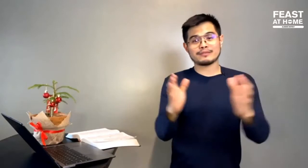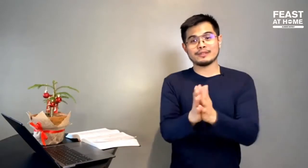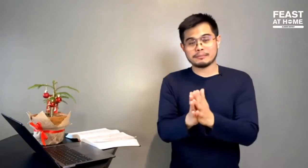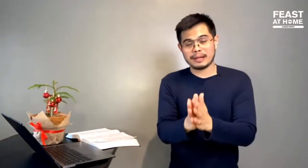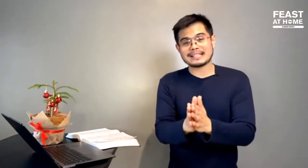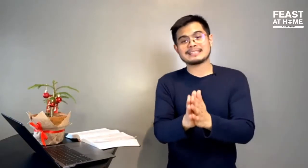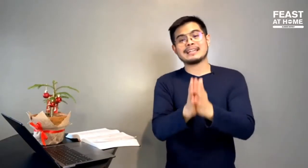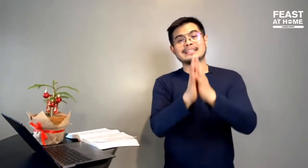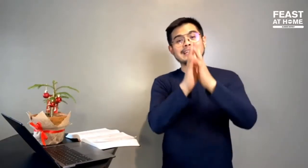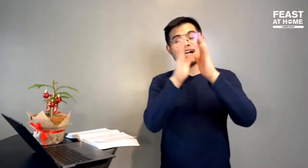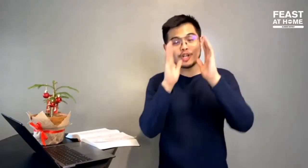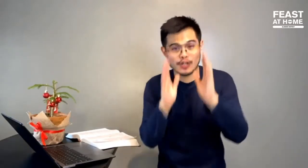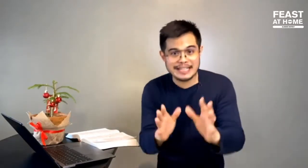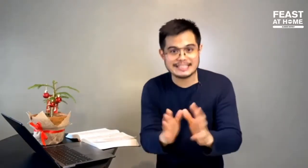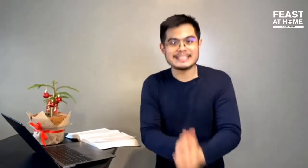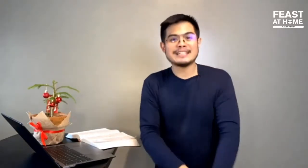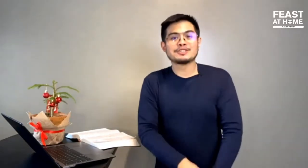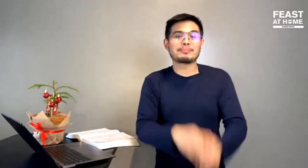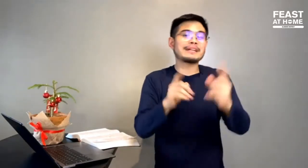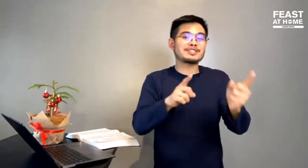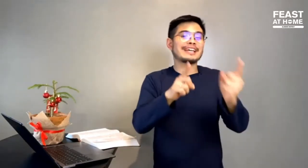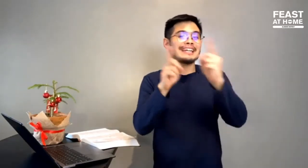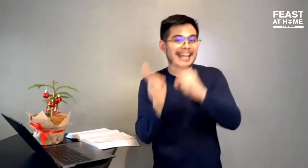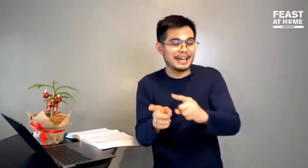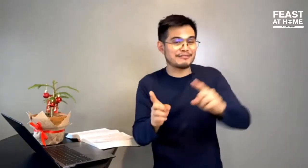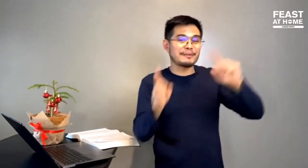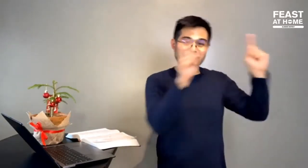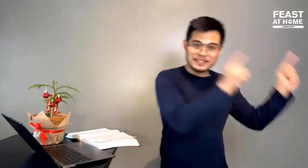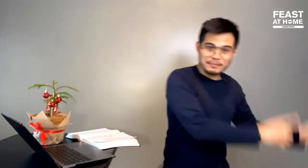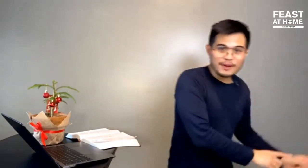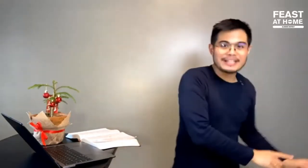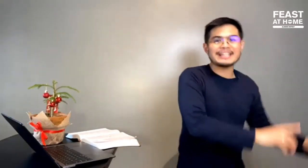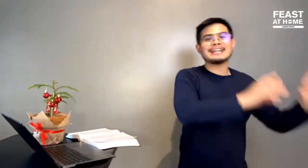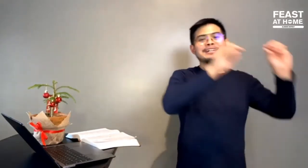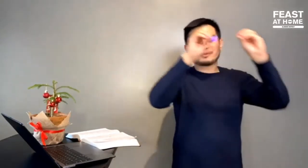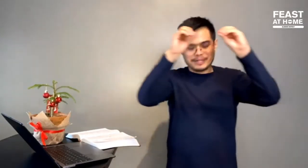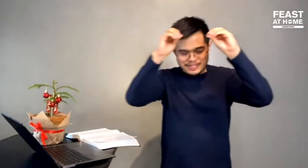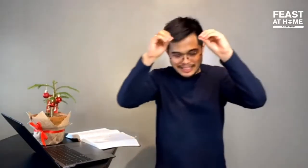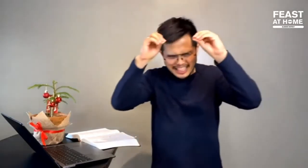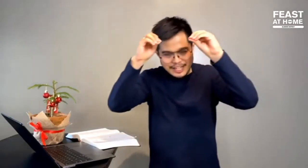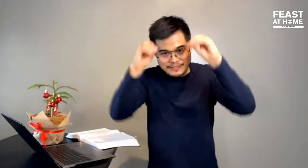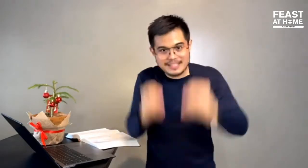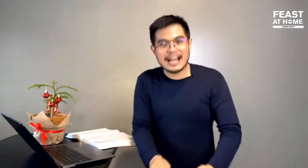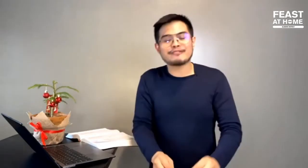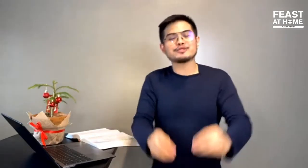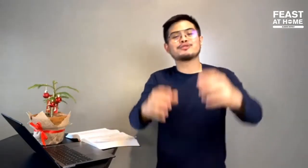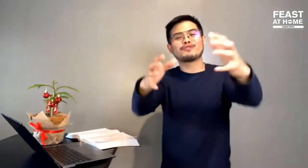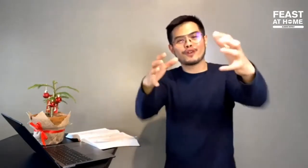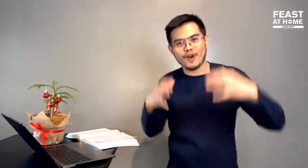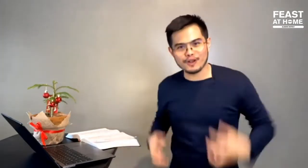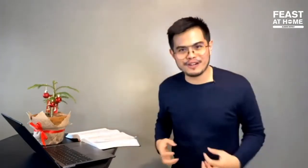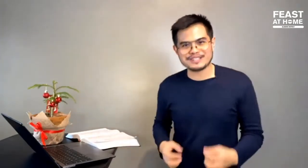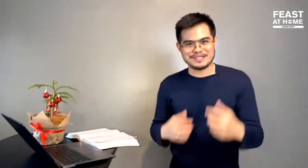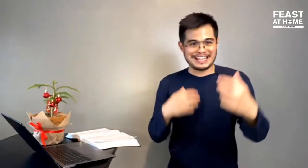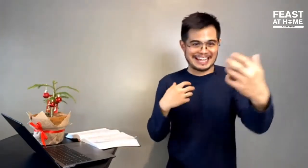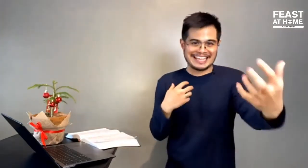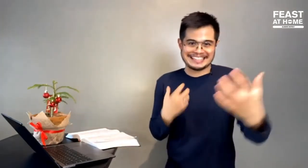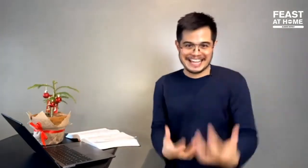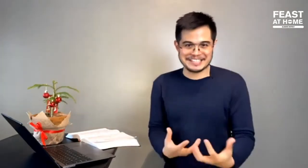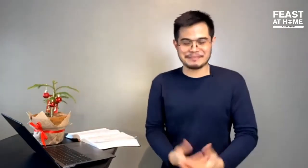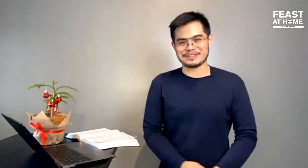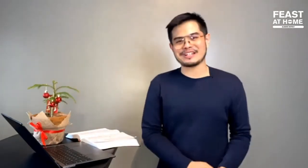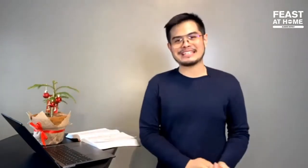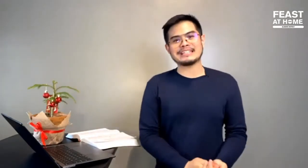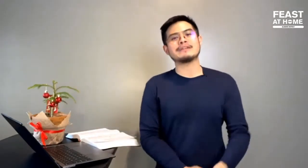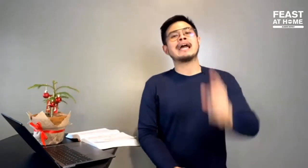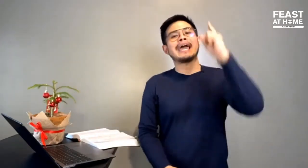and I'm grateful and blessed that he agreed to preach again live from this morning, to preach again live this afternoon for all of us, so that I can